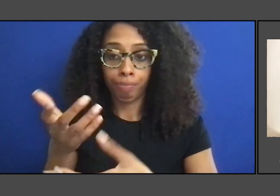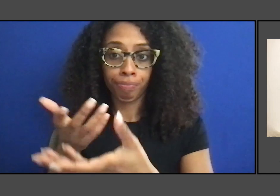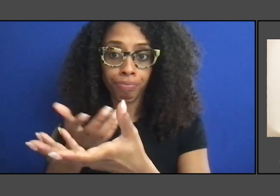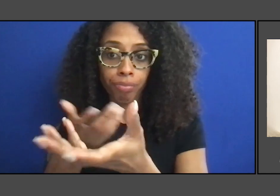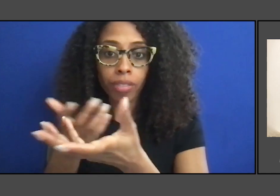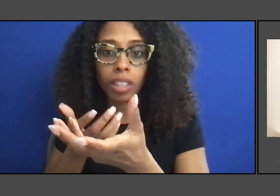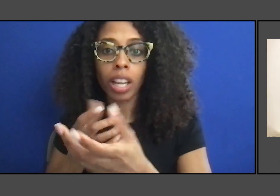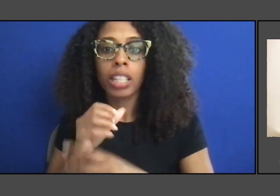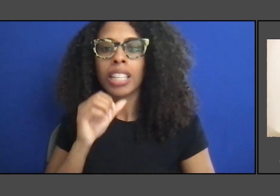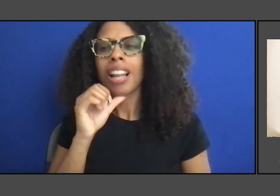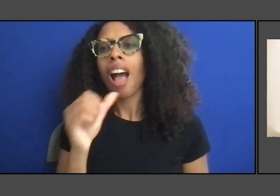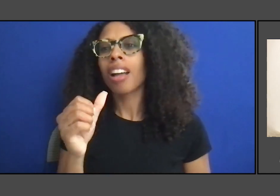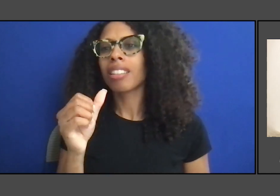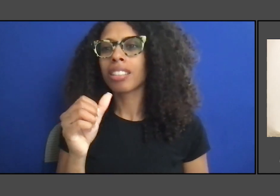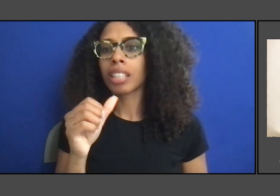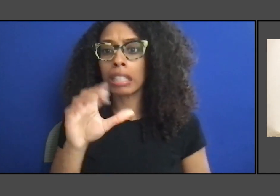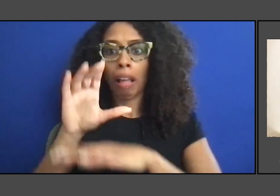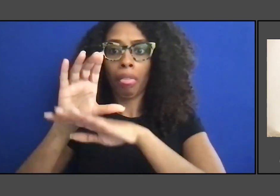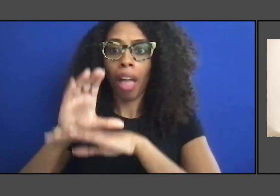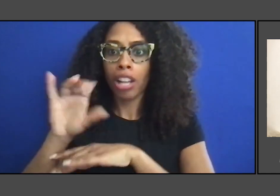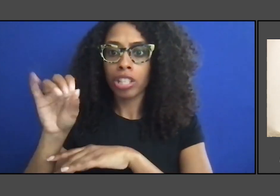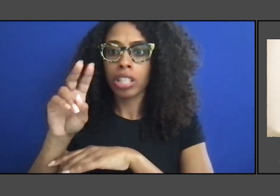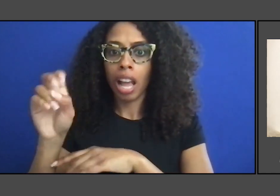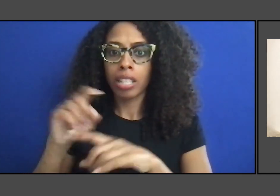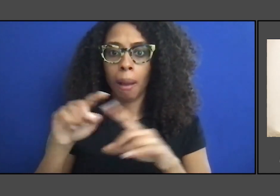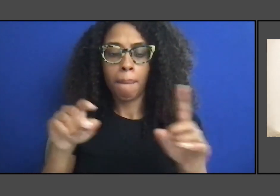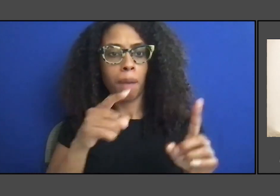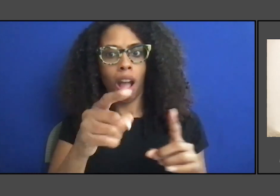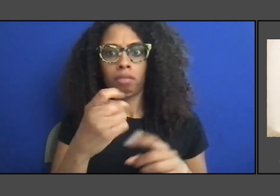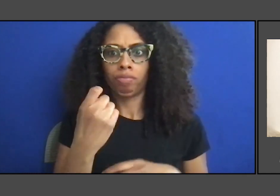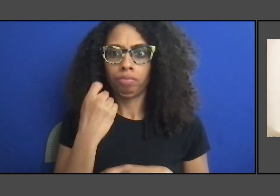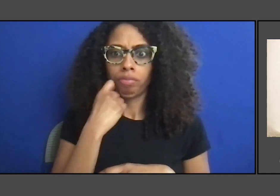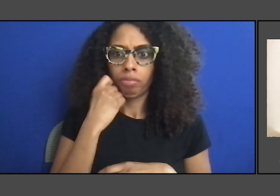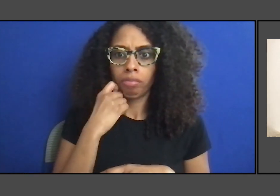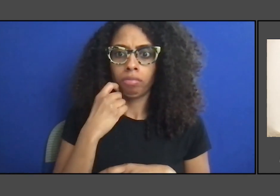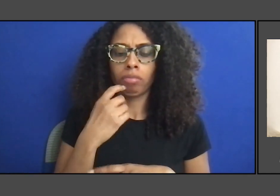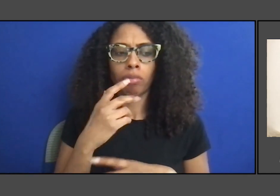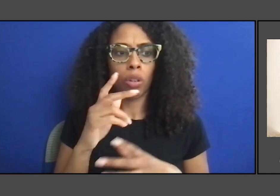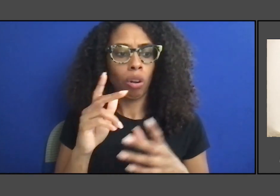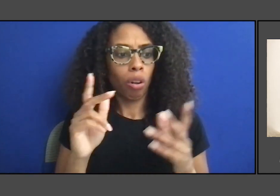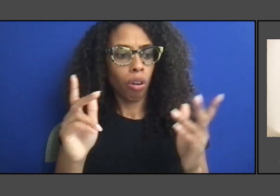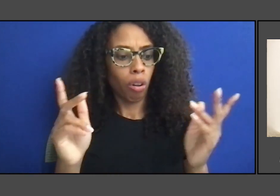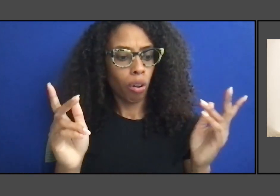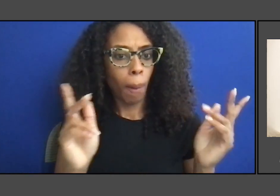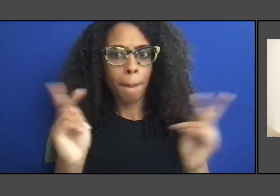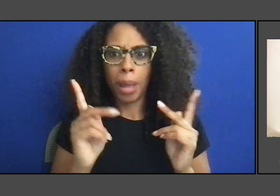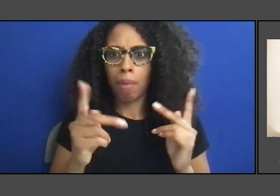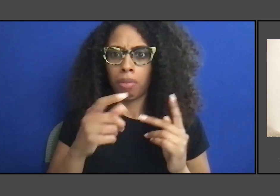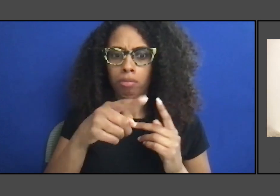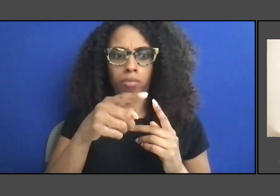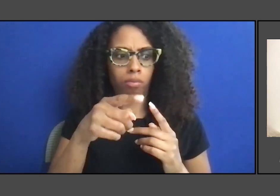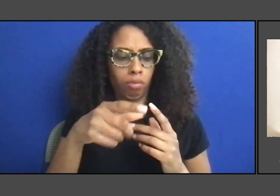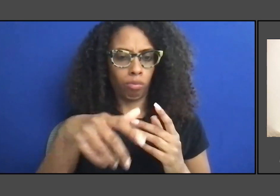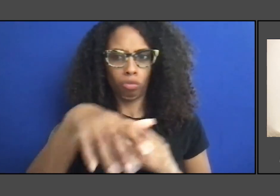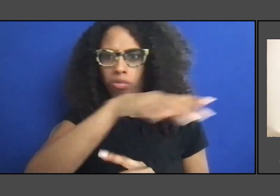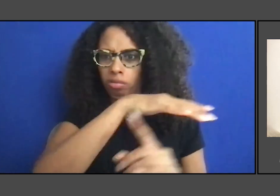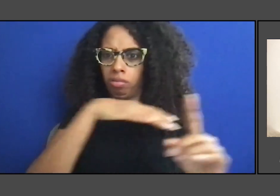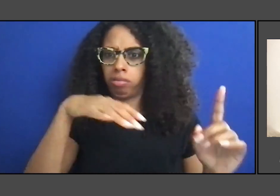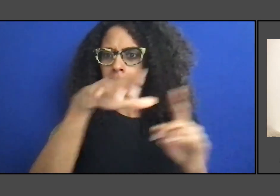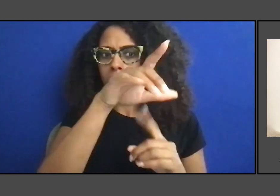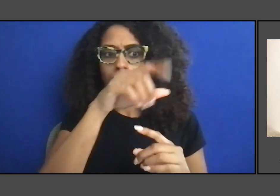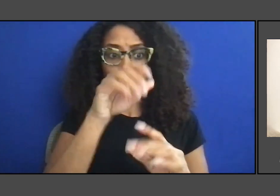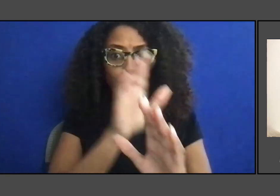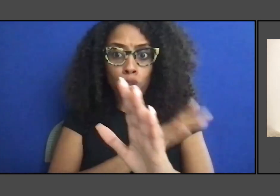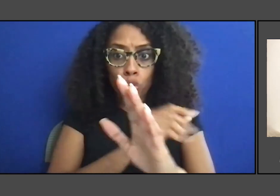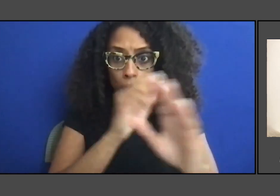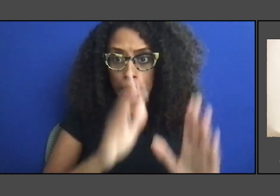not classic jazz, but their own contemporaries, Mm-hmm. right? Like Mhm. their own contemporaries who are playing music right now